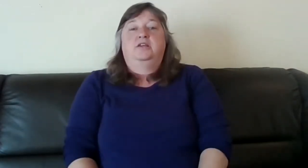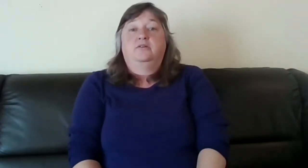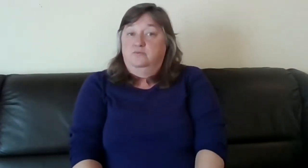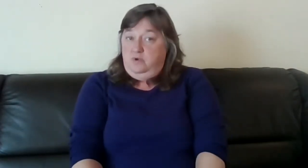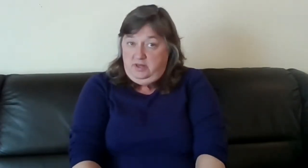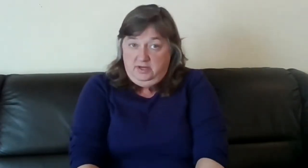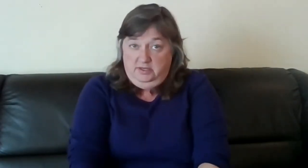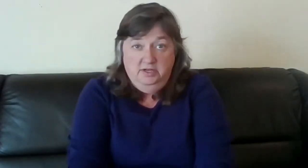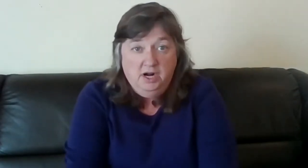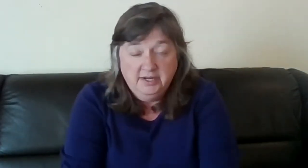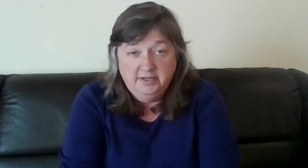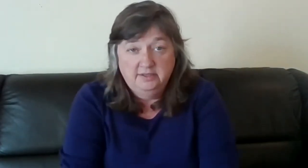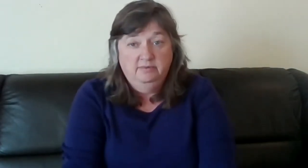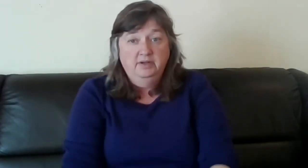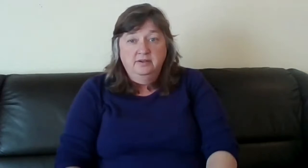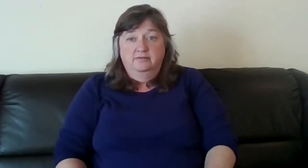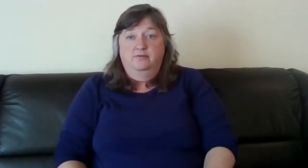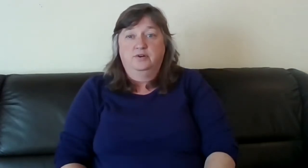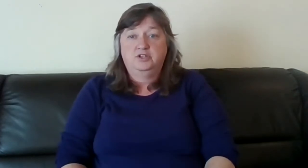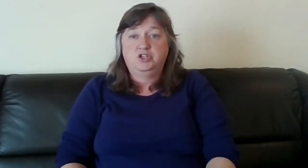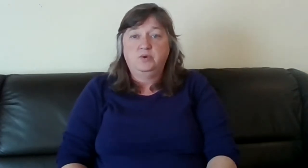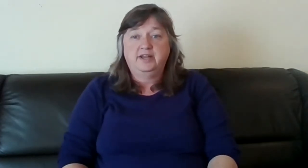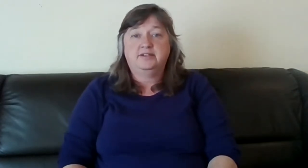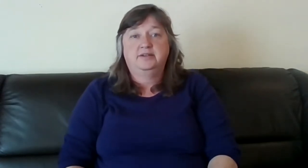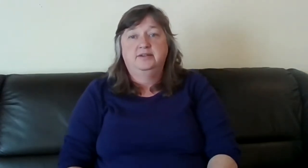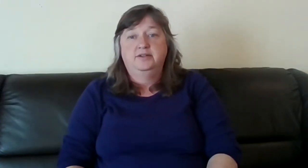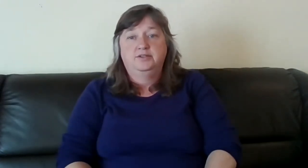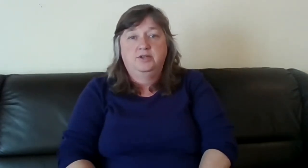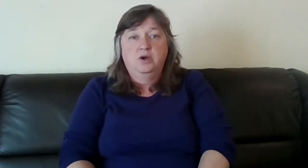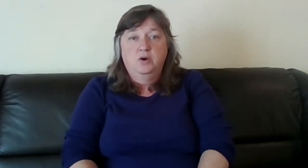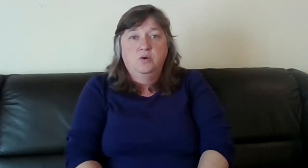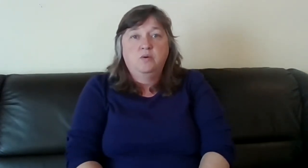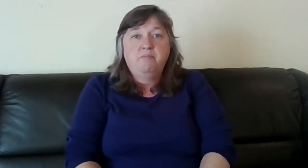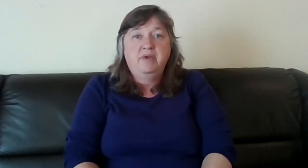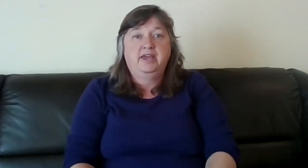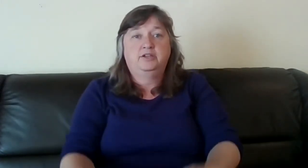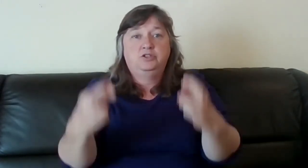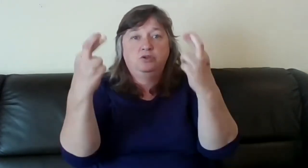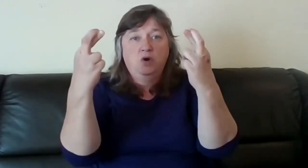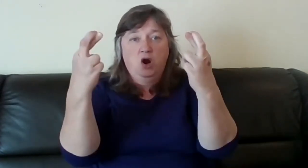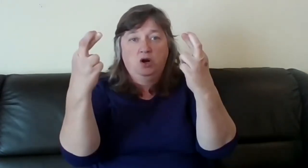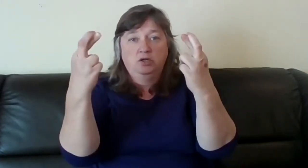Here is one that is not an easy one for donut. So make 2